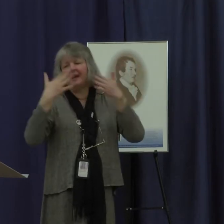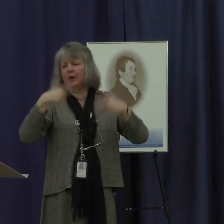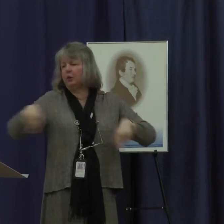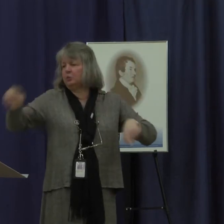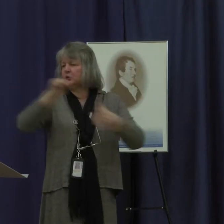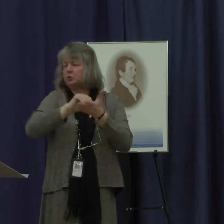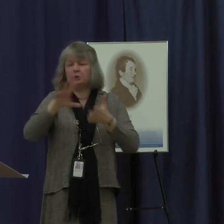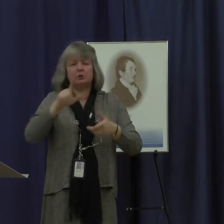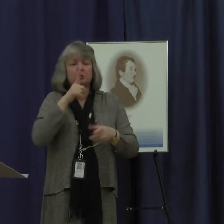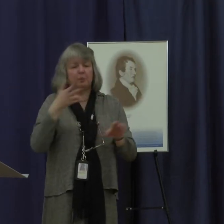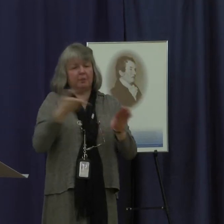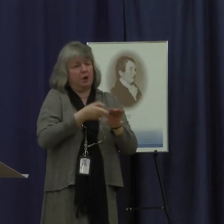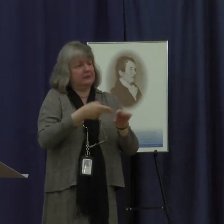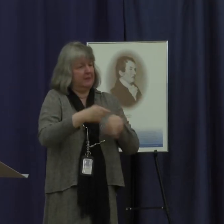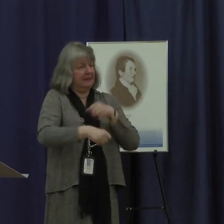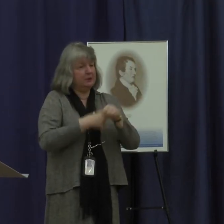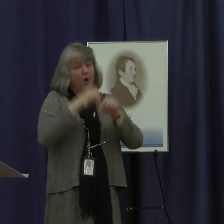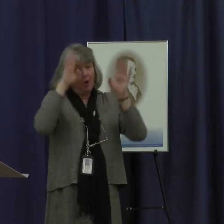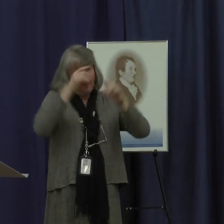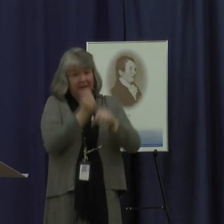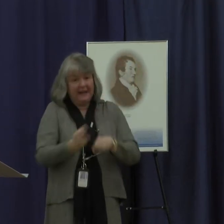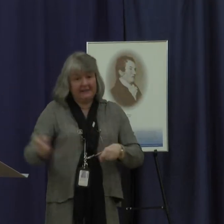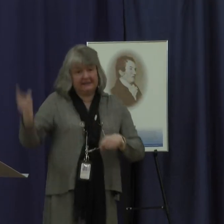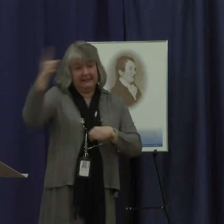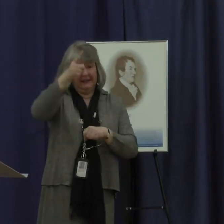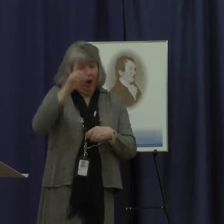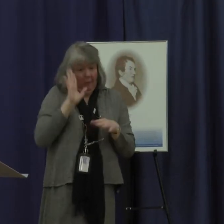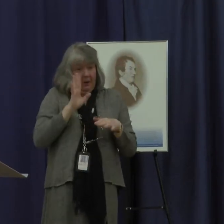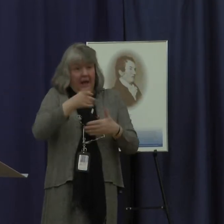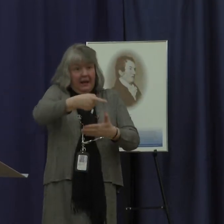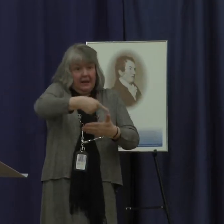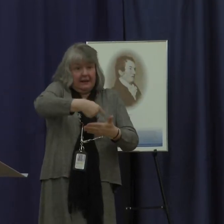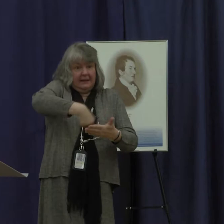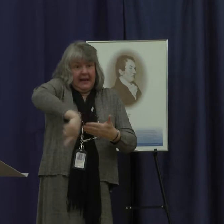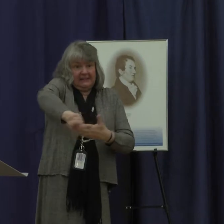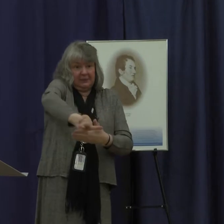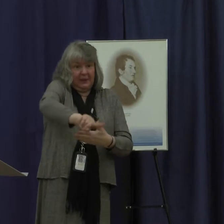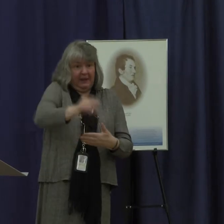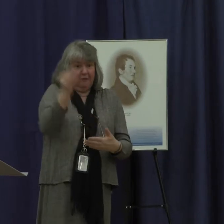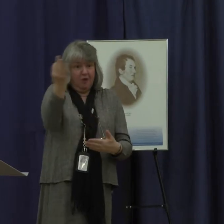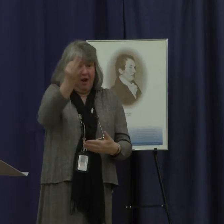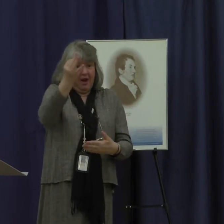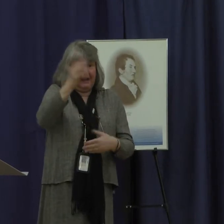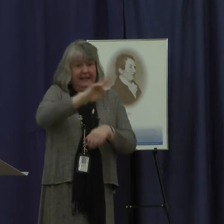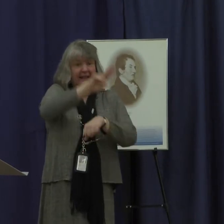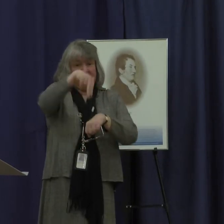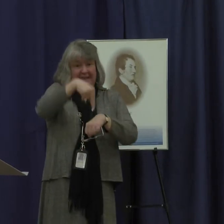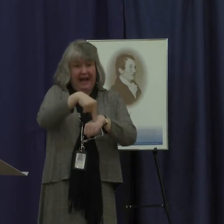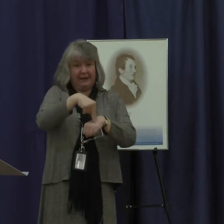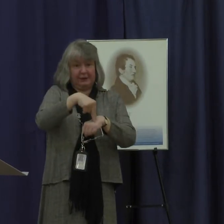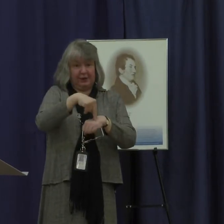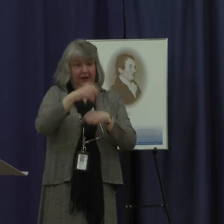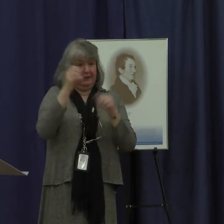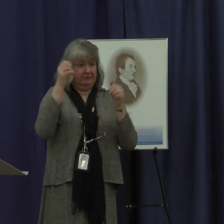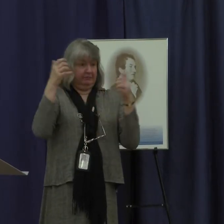participate. Anyways, thank you so much for all the students that participated this year. And we're looking, I believe it's next week on Friday again is